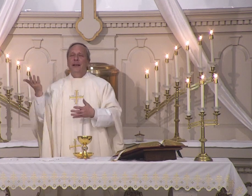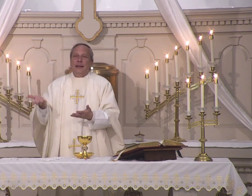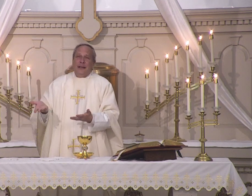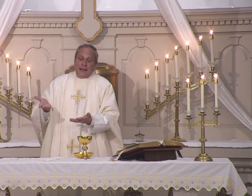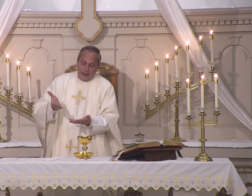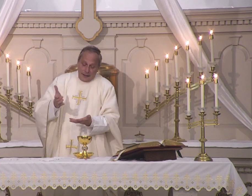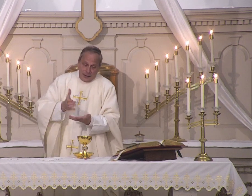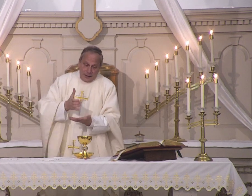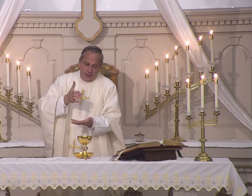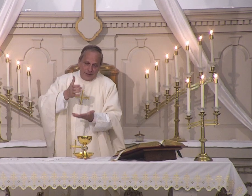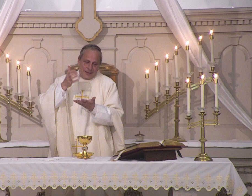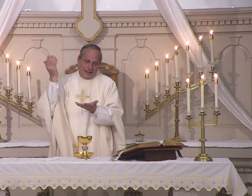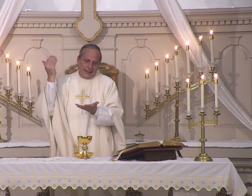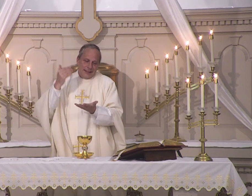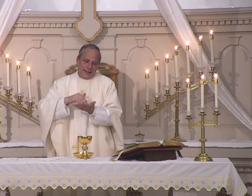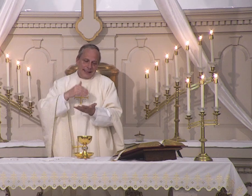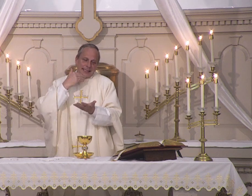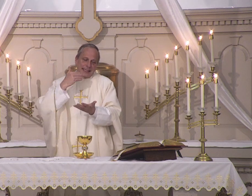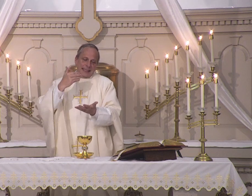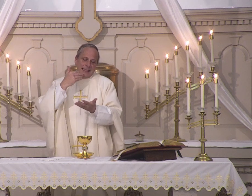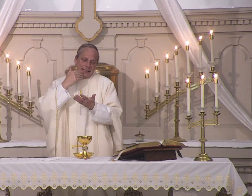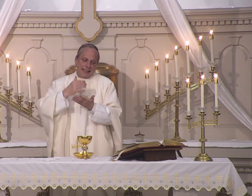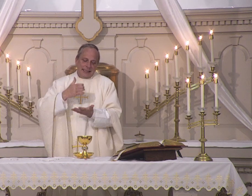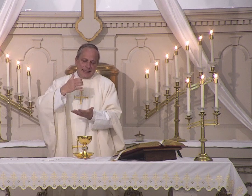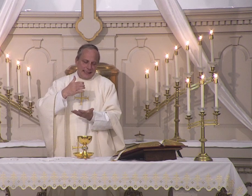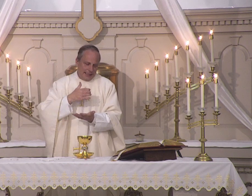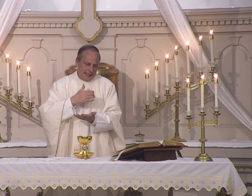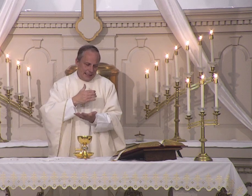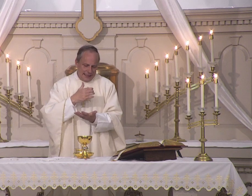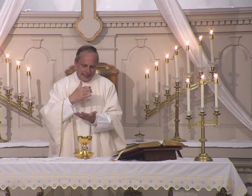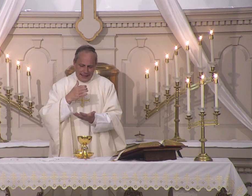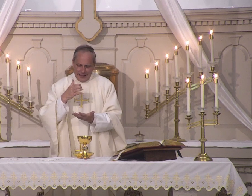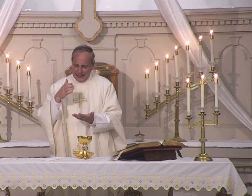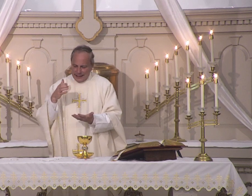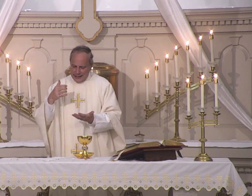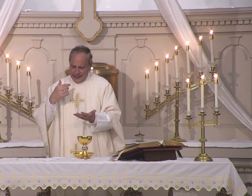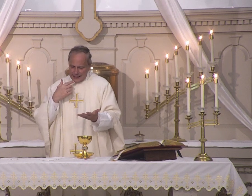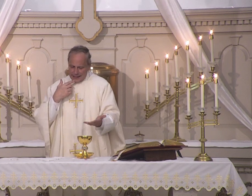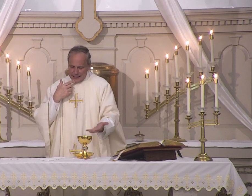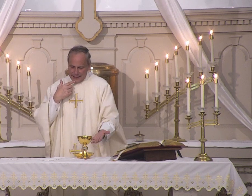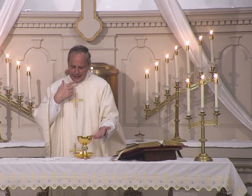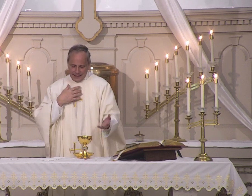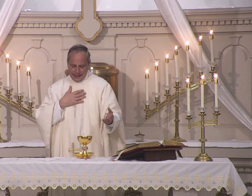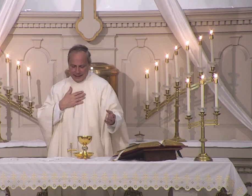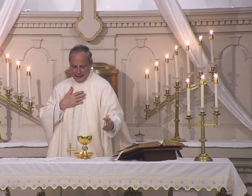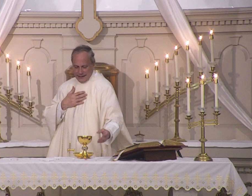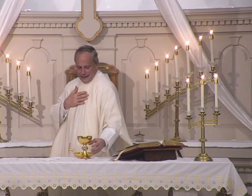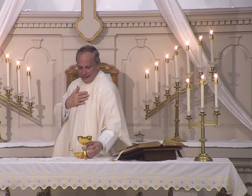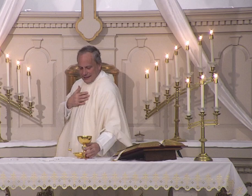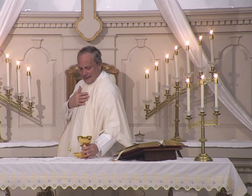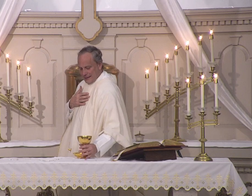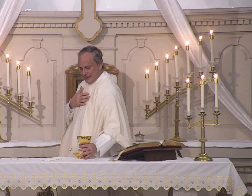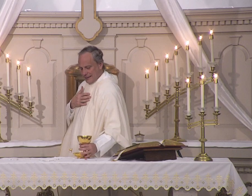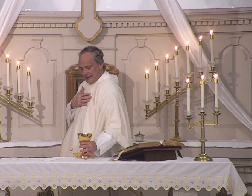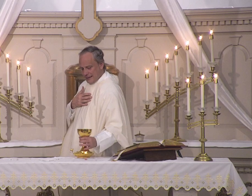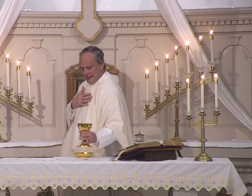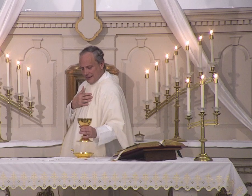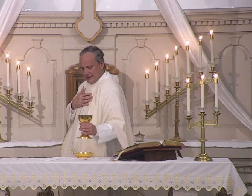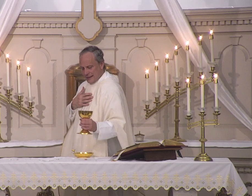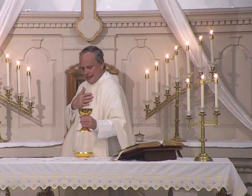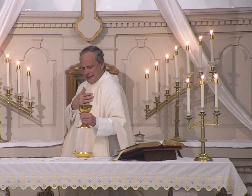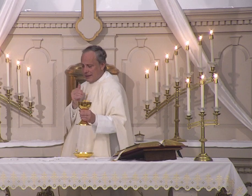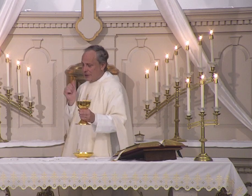In a similar way, when supper was ended, he took the chalice, and once more giving thanks, he gave it to his disciples, saying,